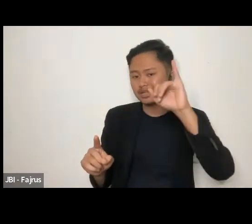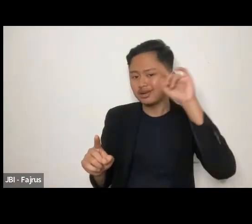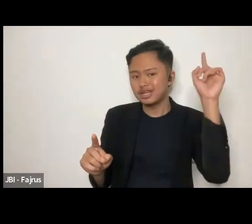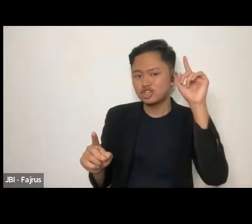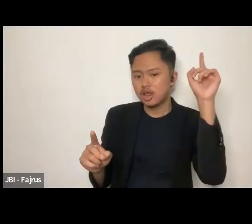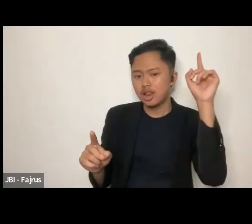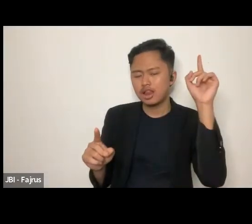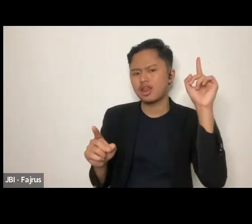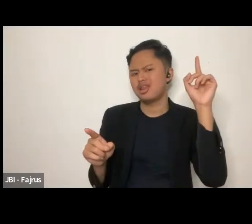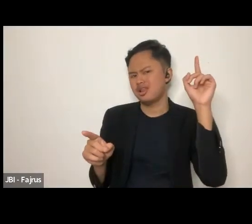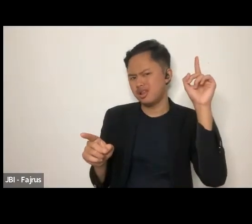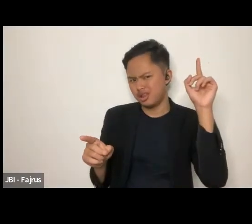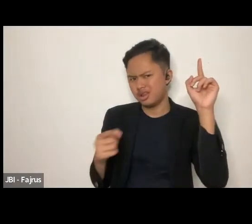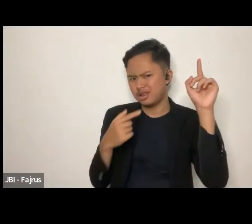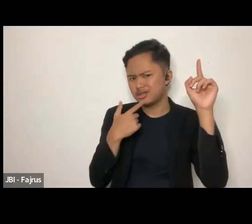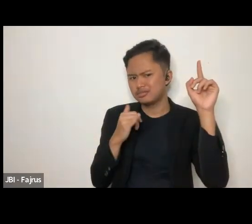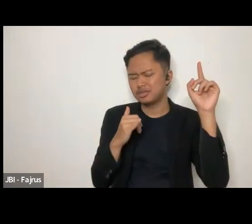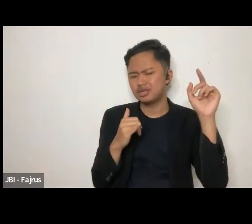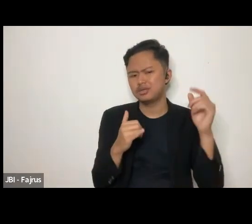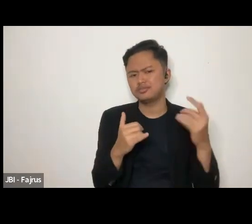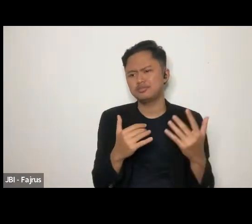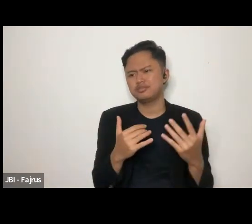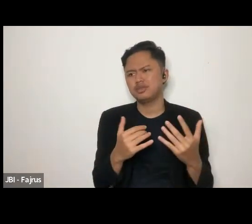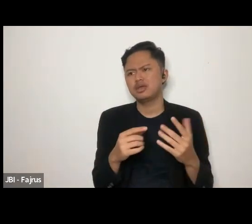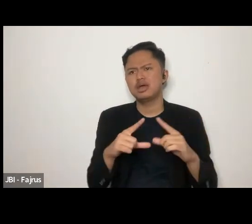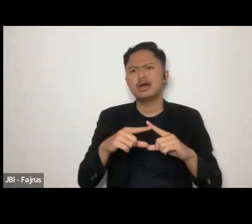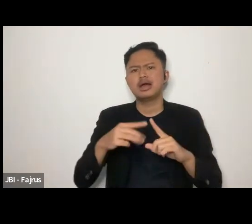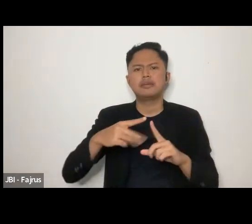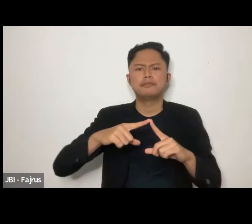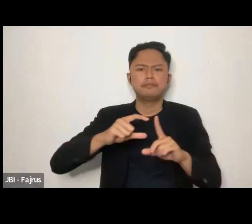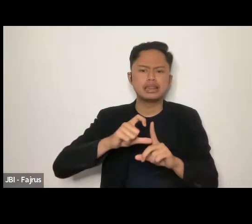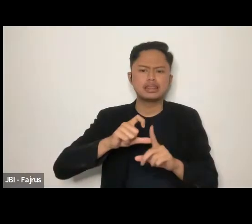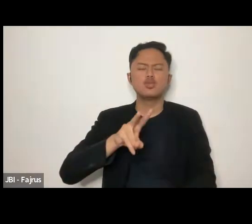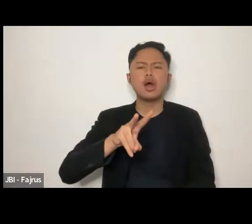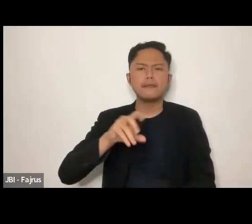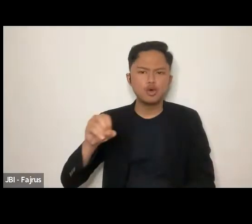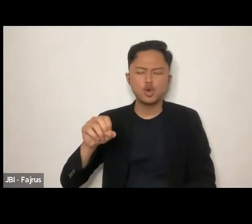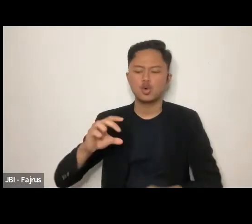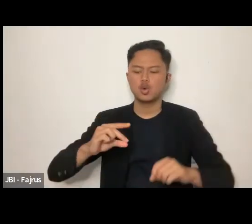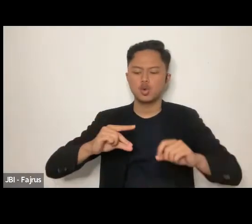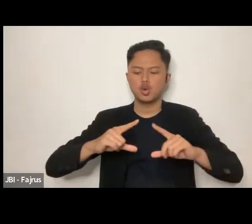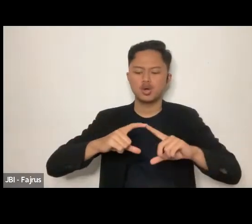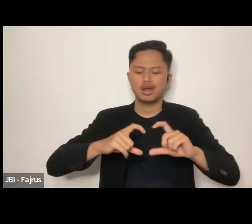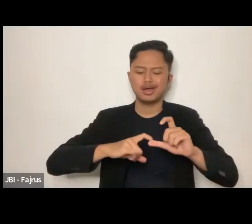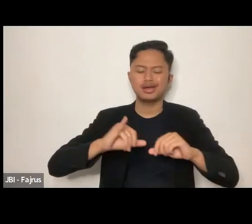of the 21st century racism,